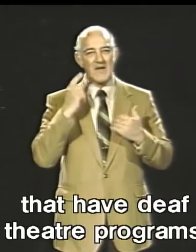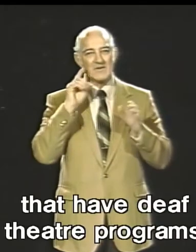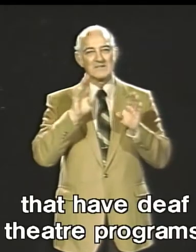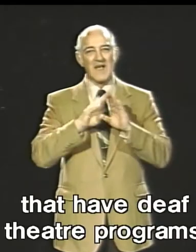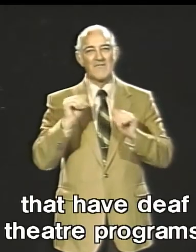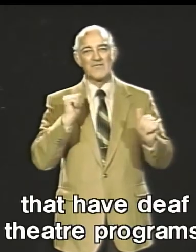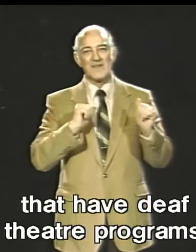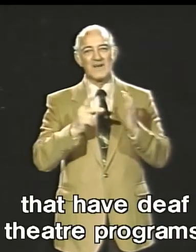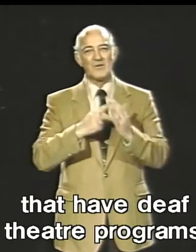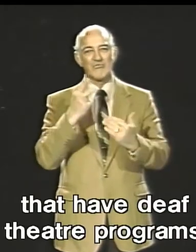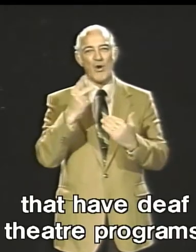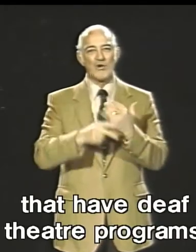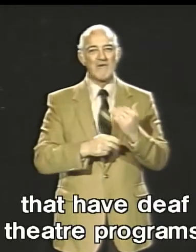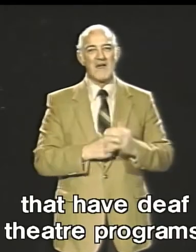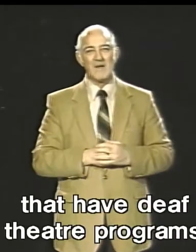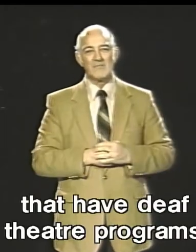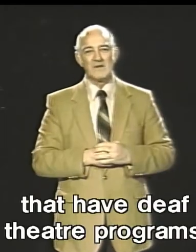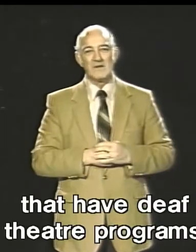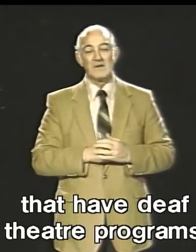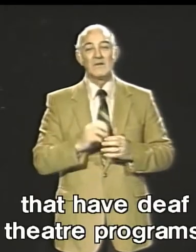have deaf theater programs.